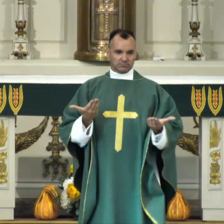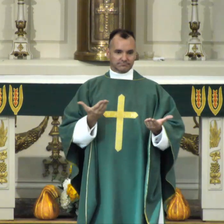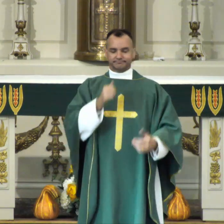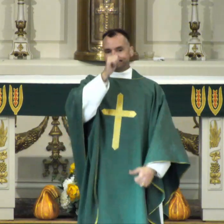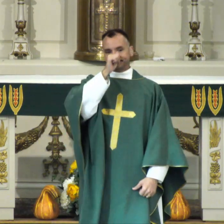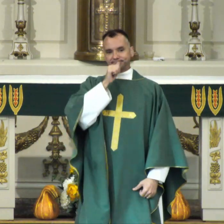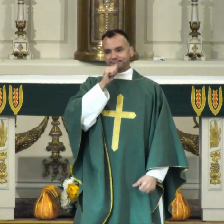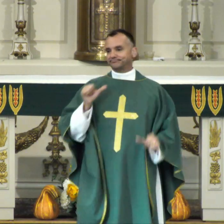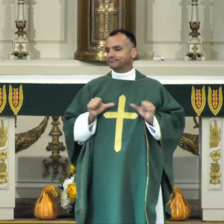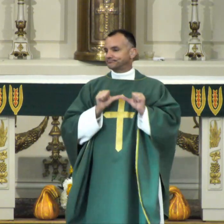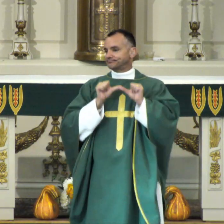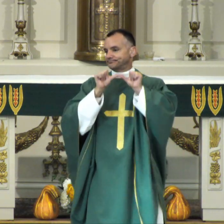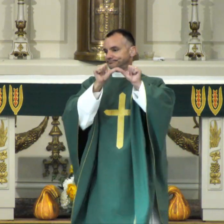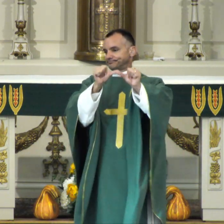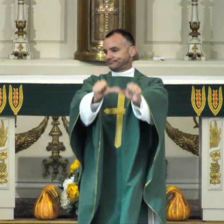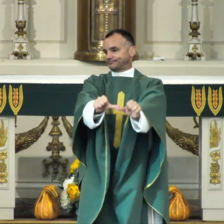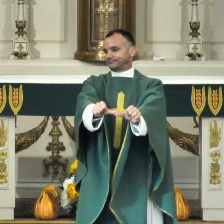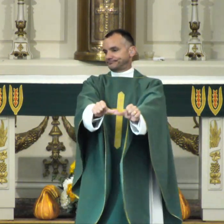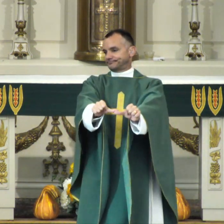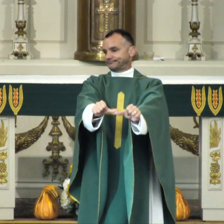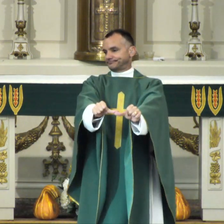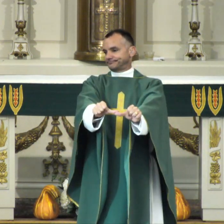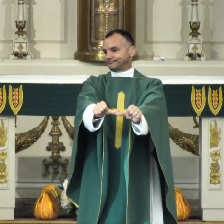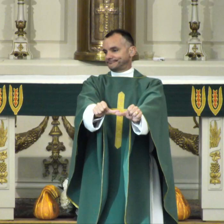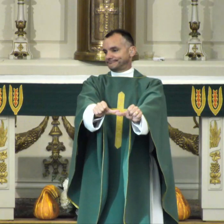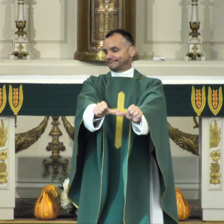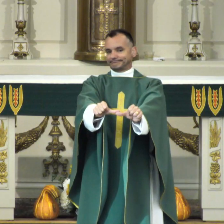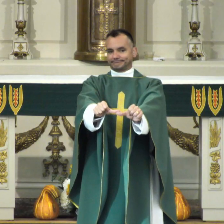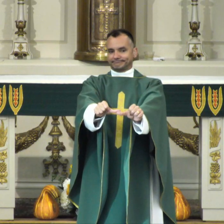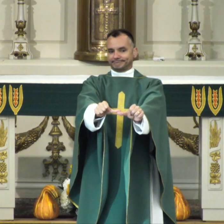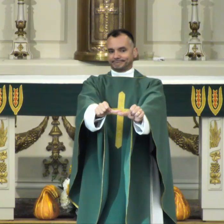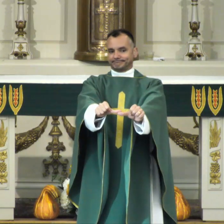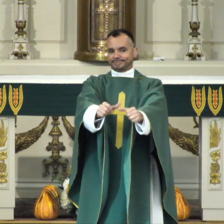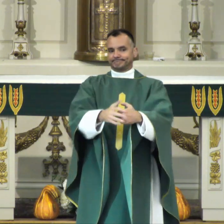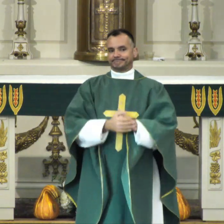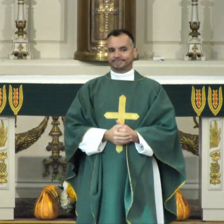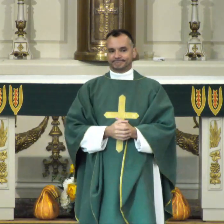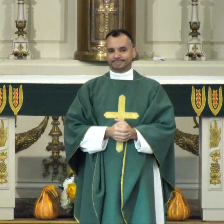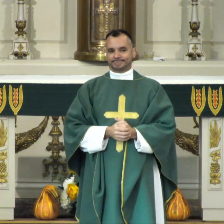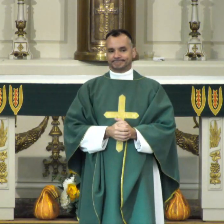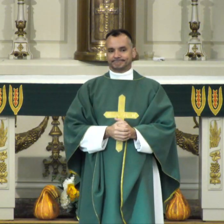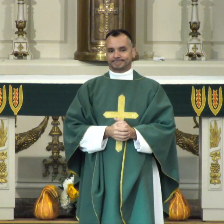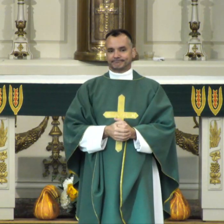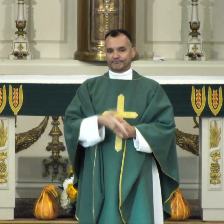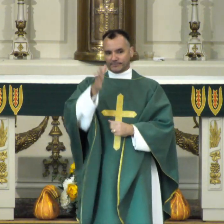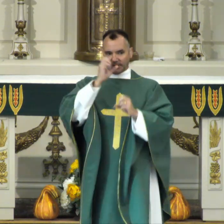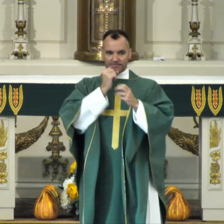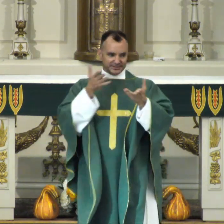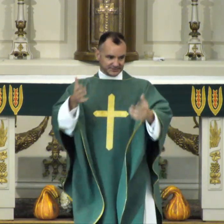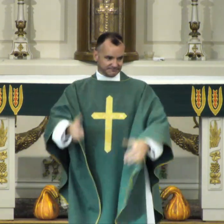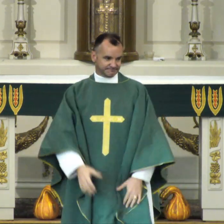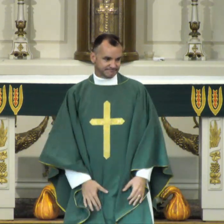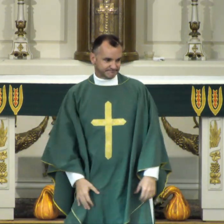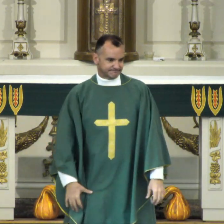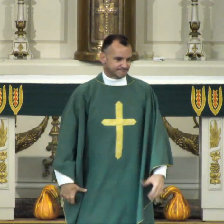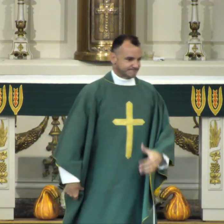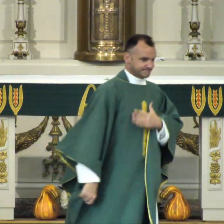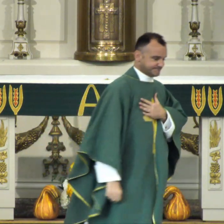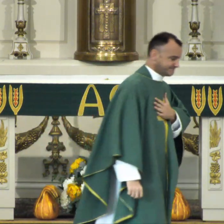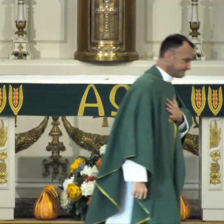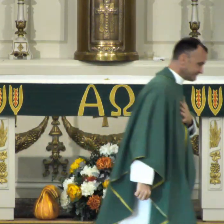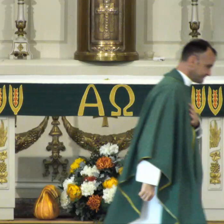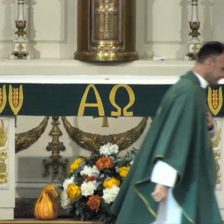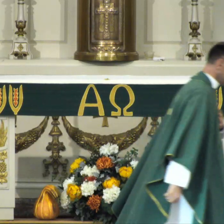constant prayer, when it's easy, when it's not easy, to pray unceasingly. God bless you